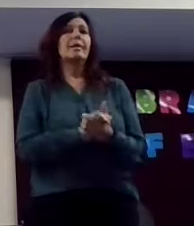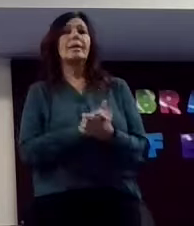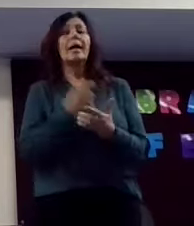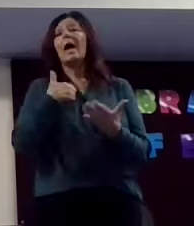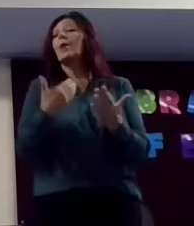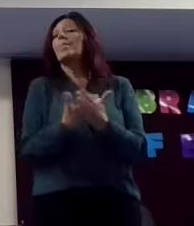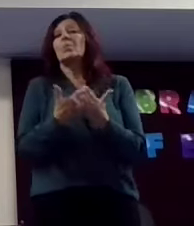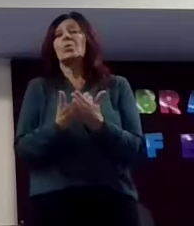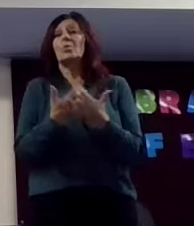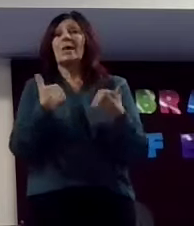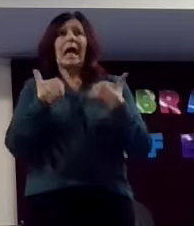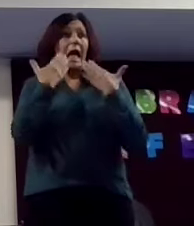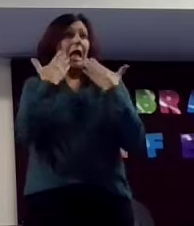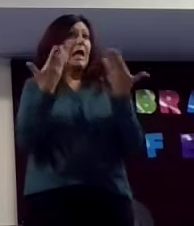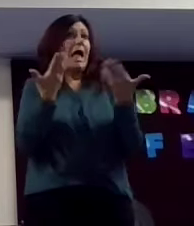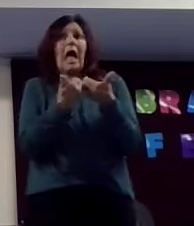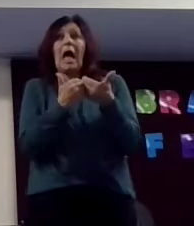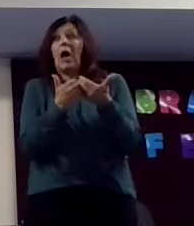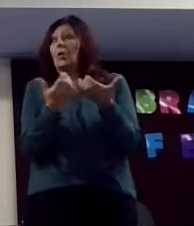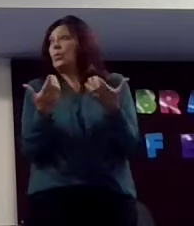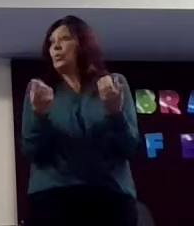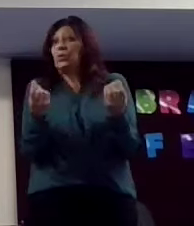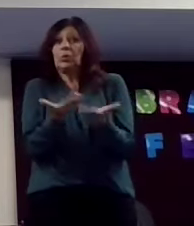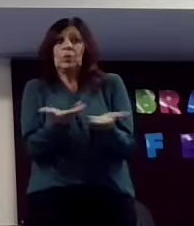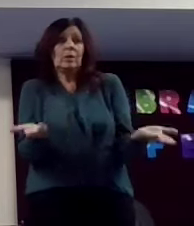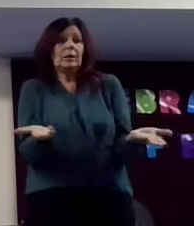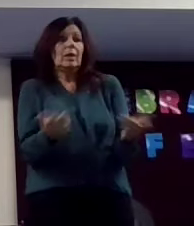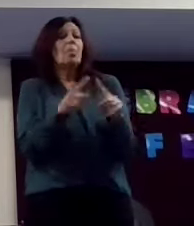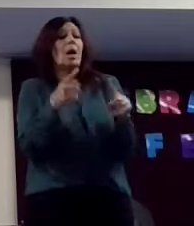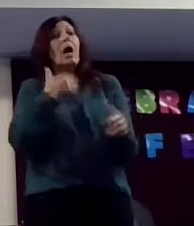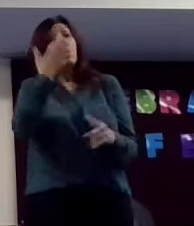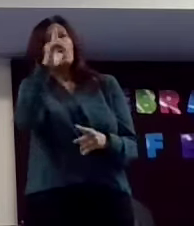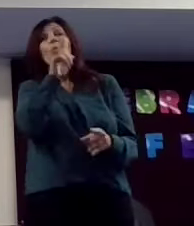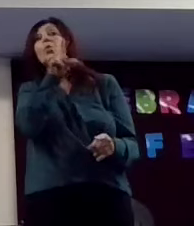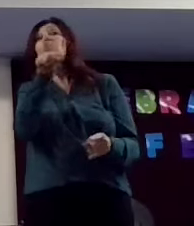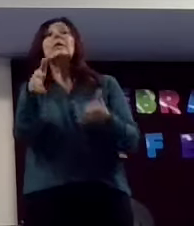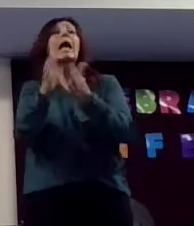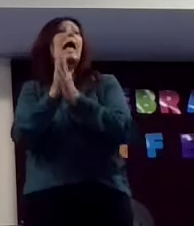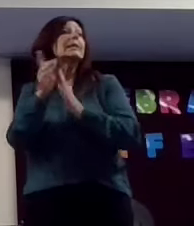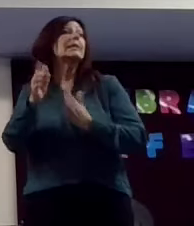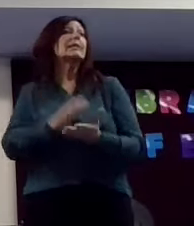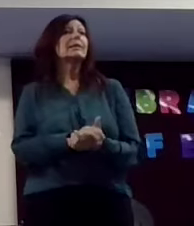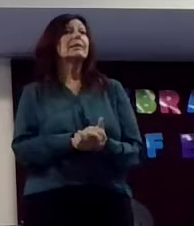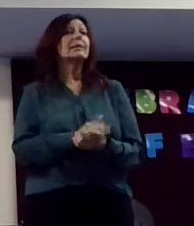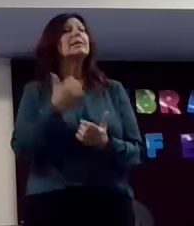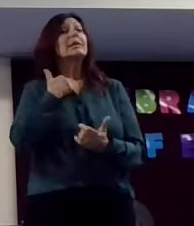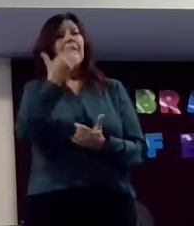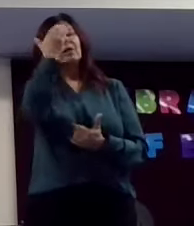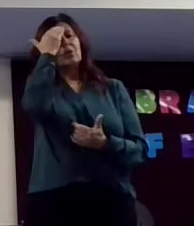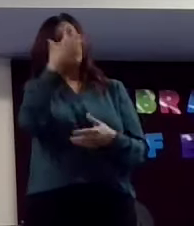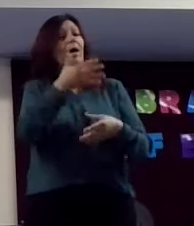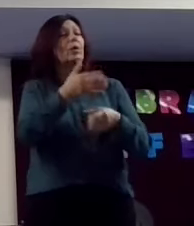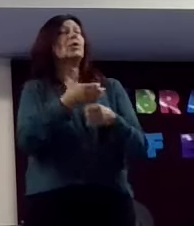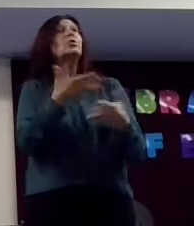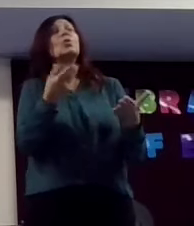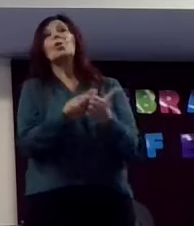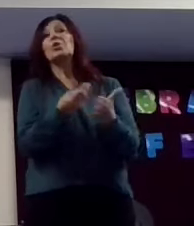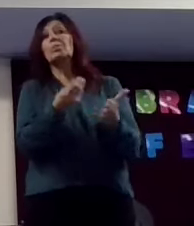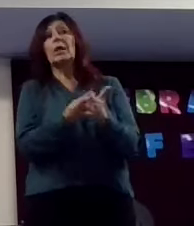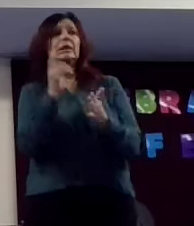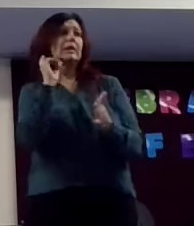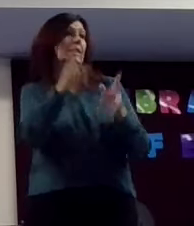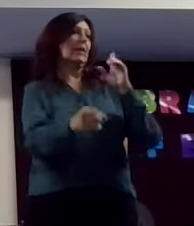I'm new, I don't know exactly how you do all this, but I do know who I would go to ask. And I know that I would get so much money to give